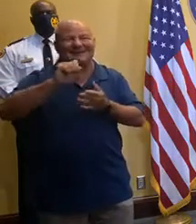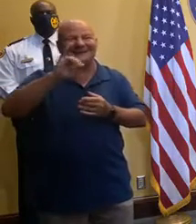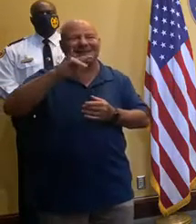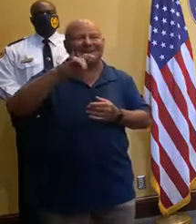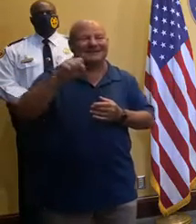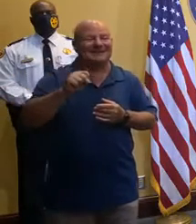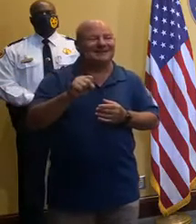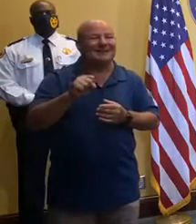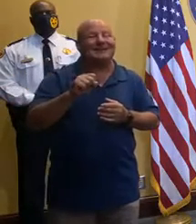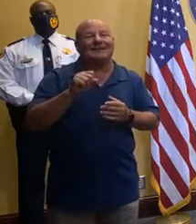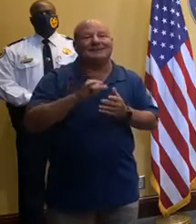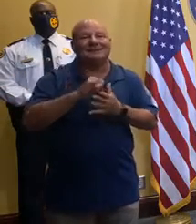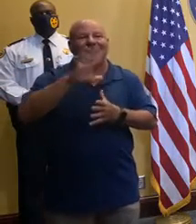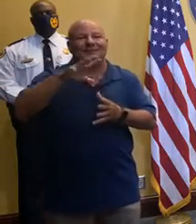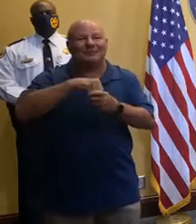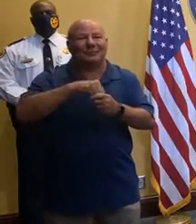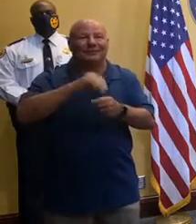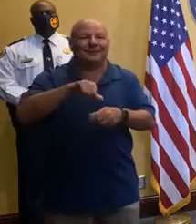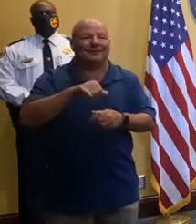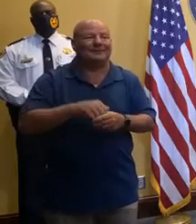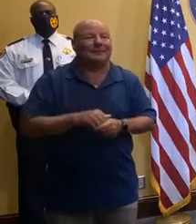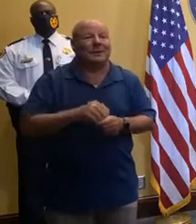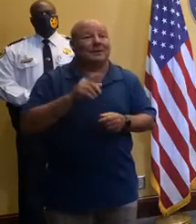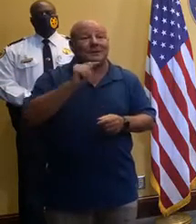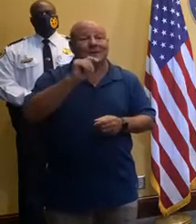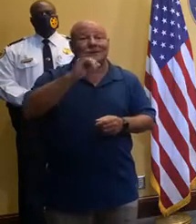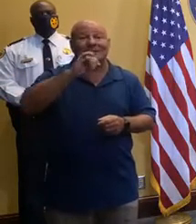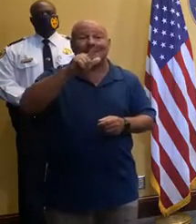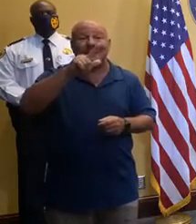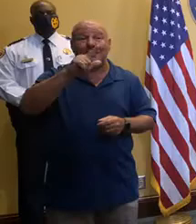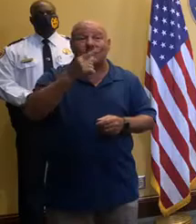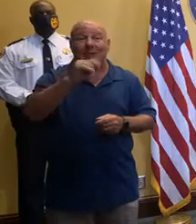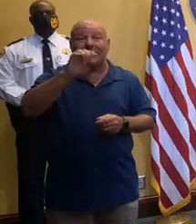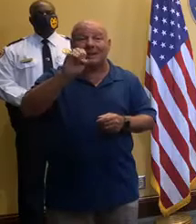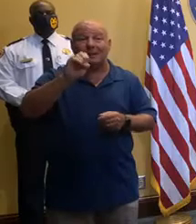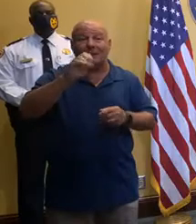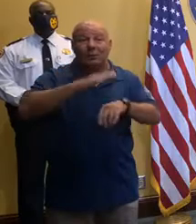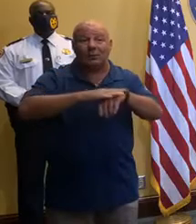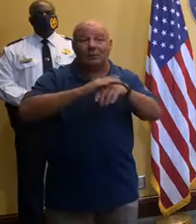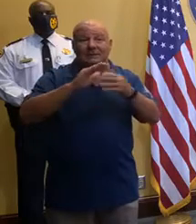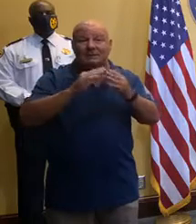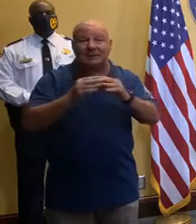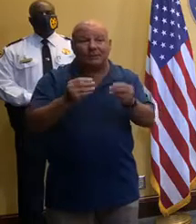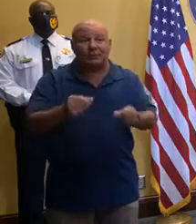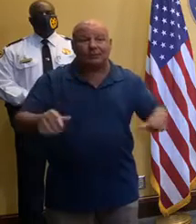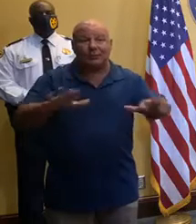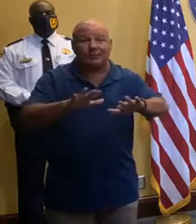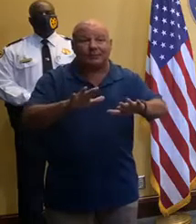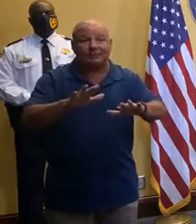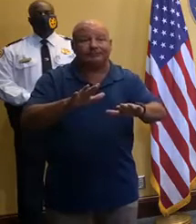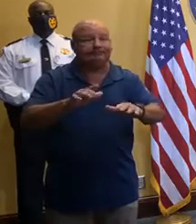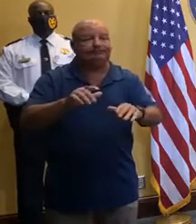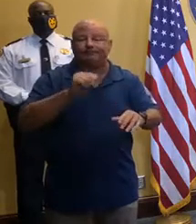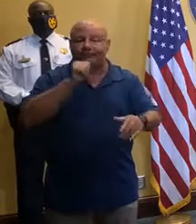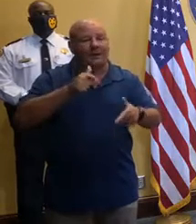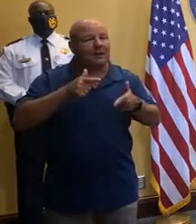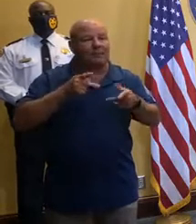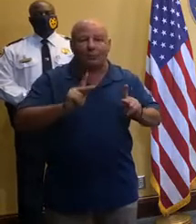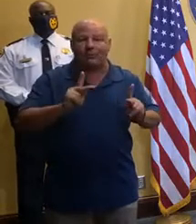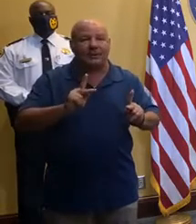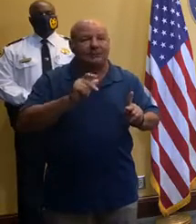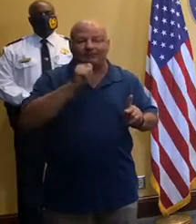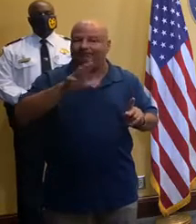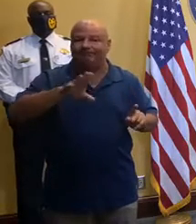part of it. So tailgating on city property will not be tolerated, will not